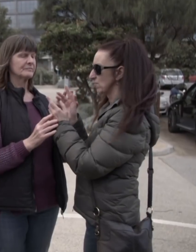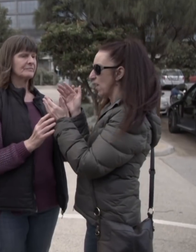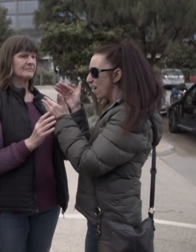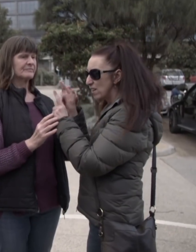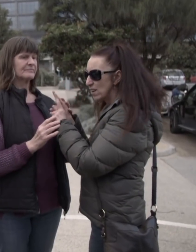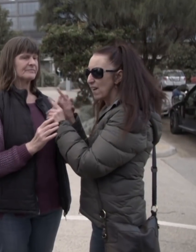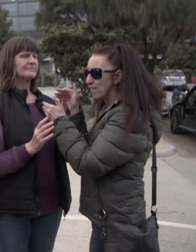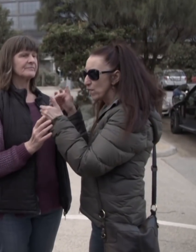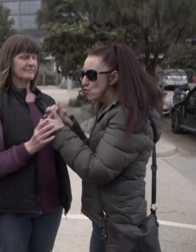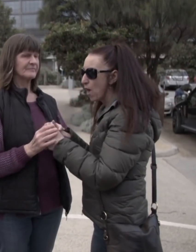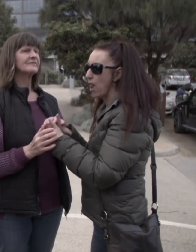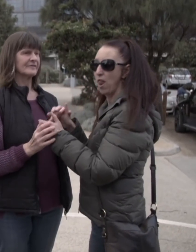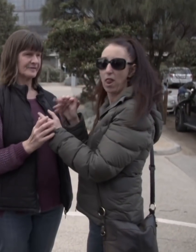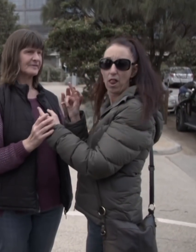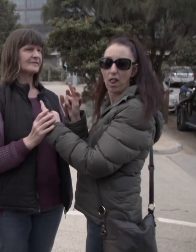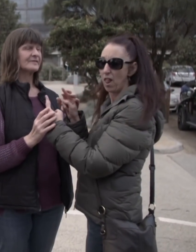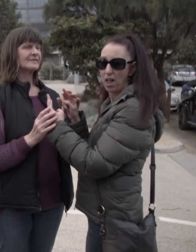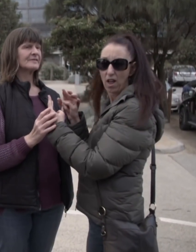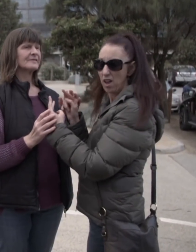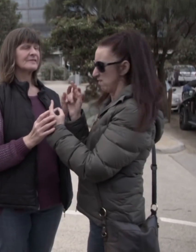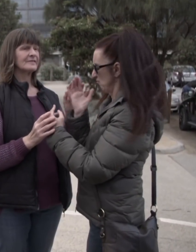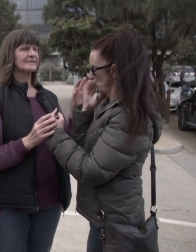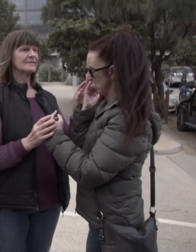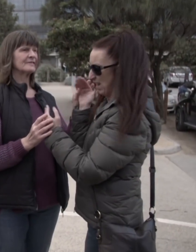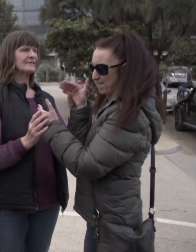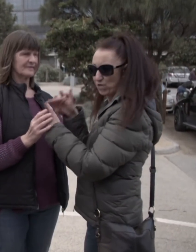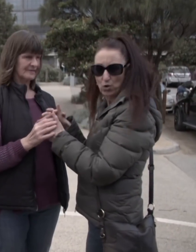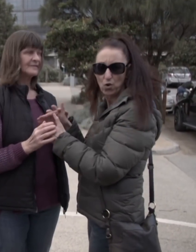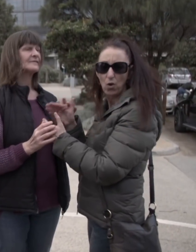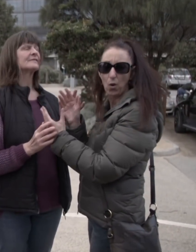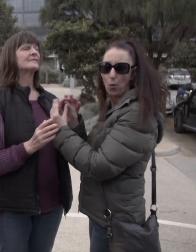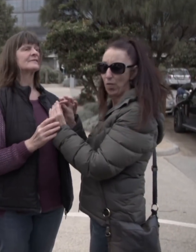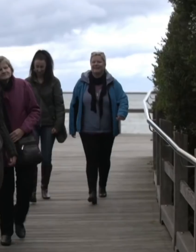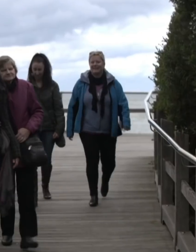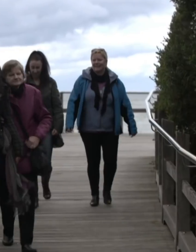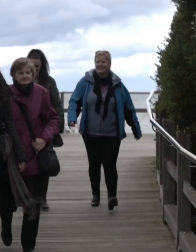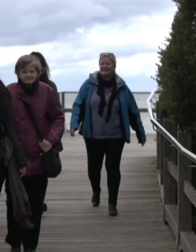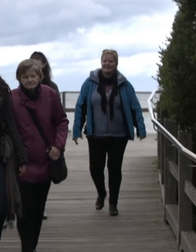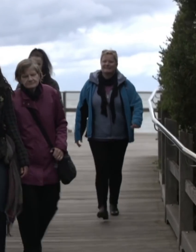massive family funerals, and if without the help from Able Australia, we would never have got through it.